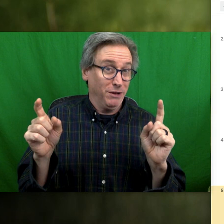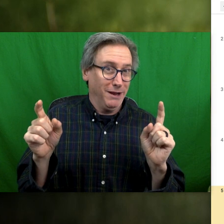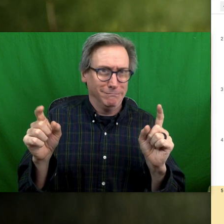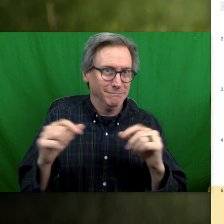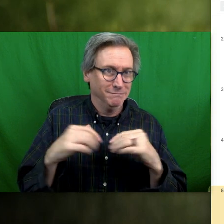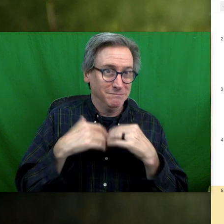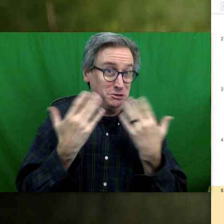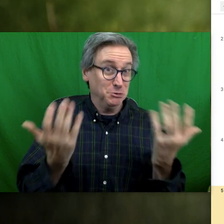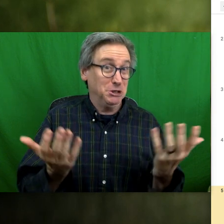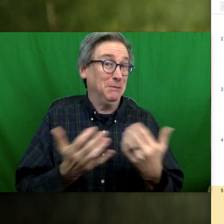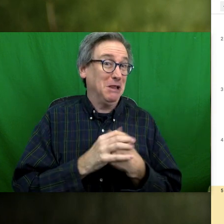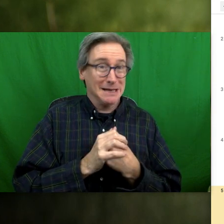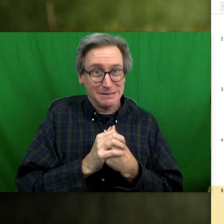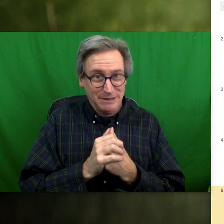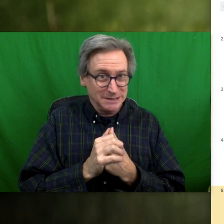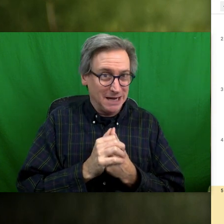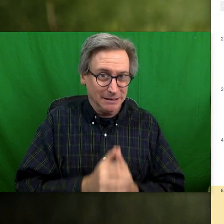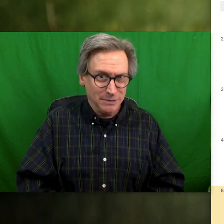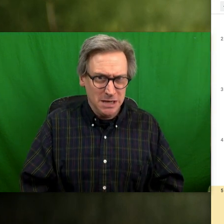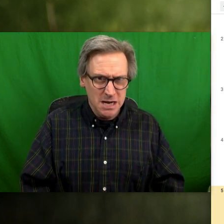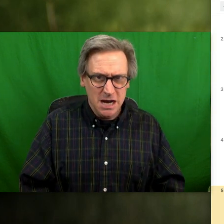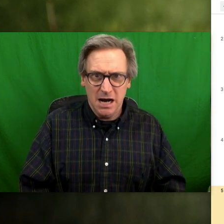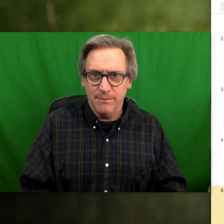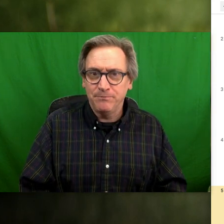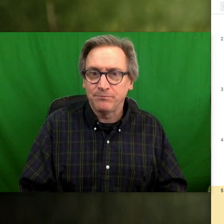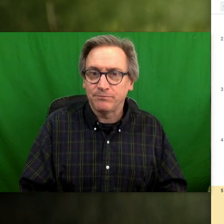role playing to keep class exciting.